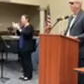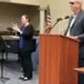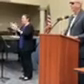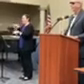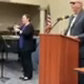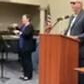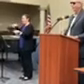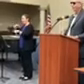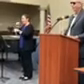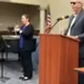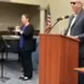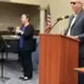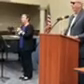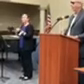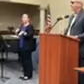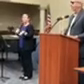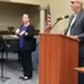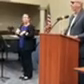campus.